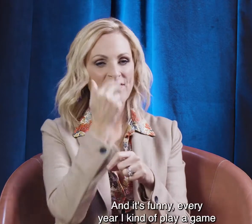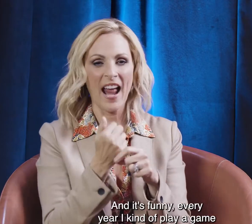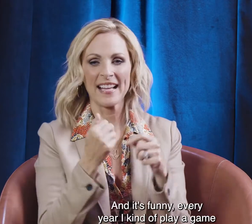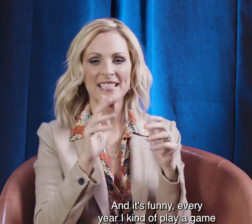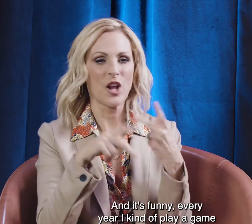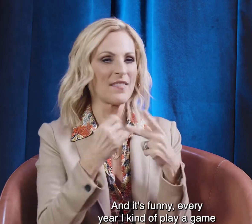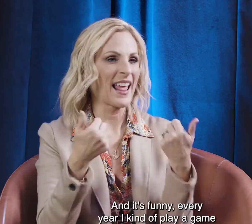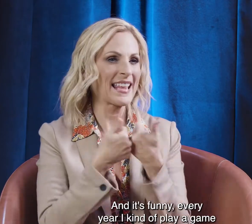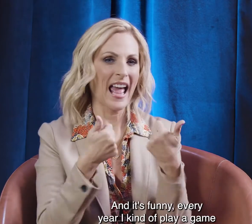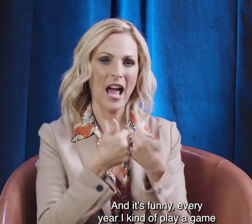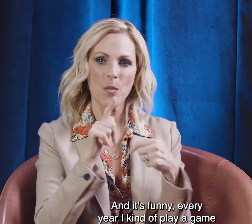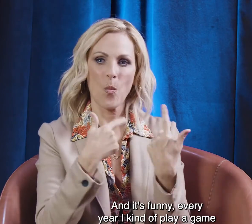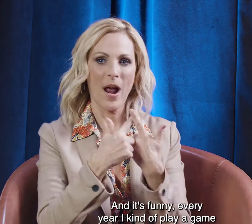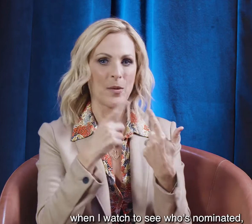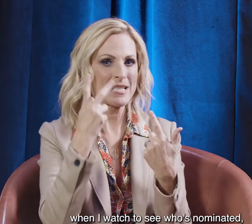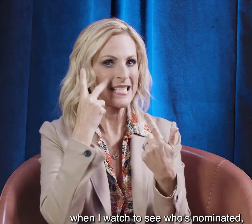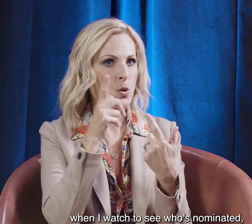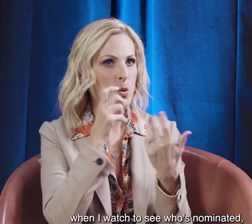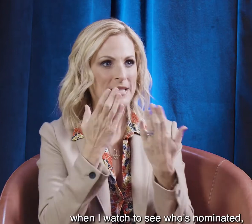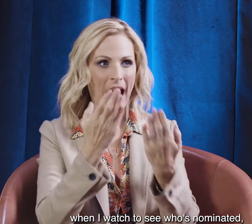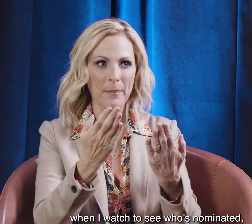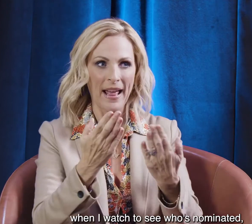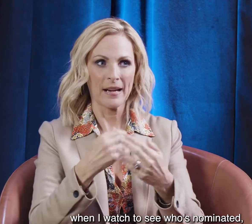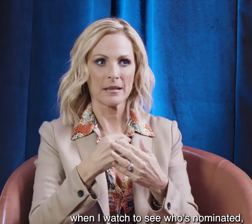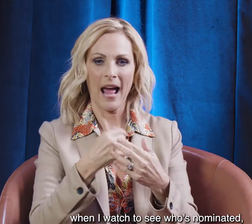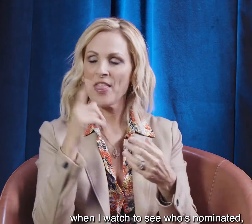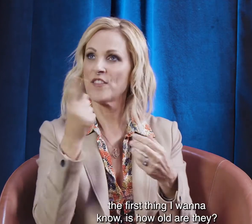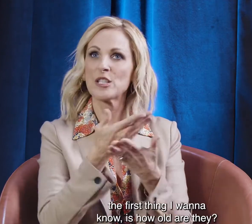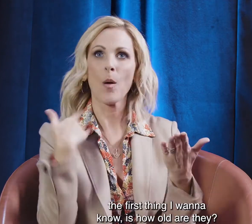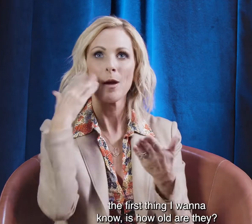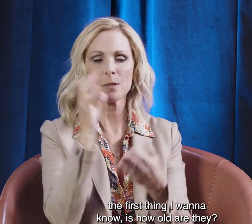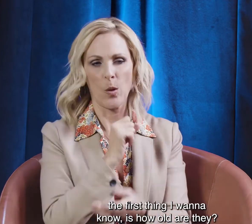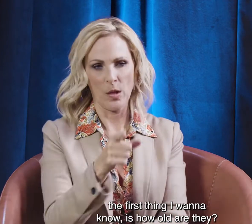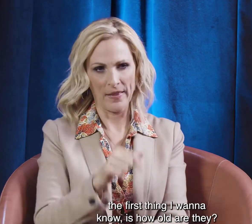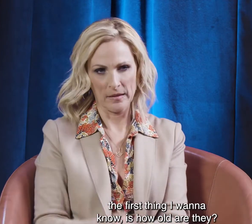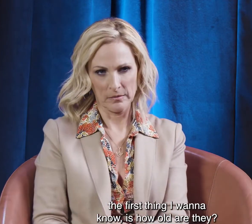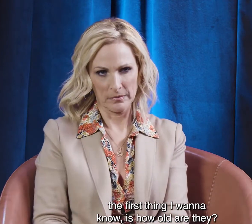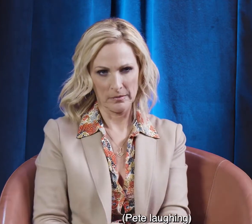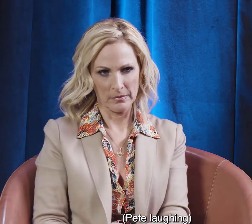winner. It's funny, every year I kind of play a game. When I watch to see who's nominated, the first thing I want to know is, how old are they?